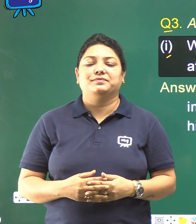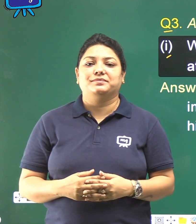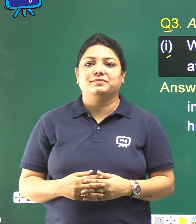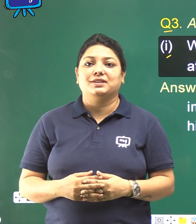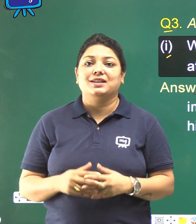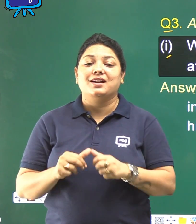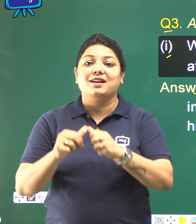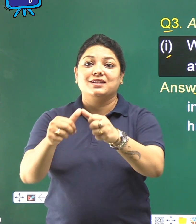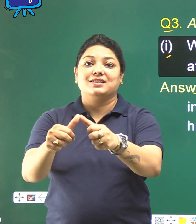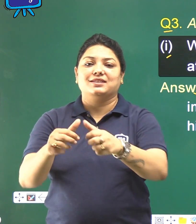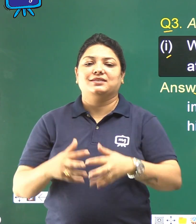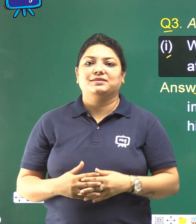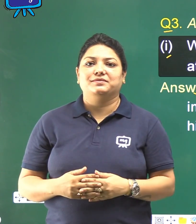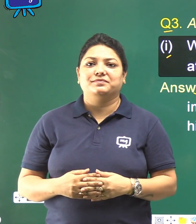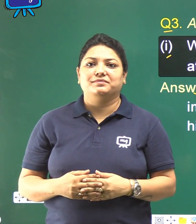Answer is